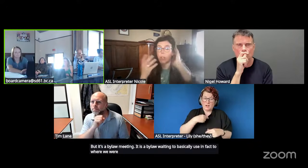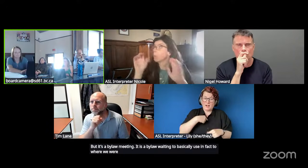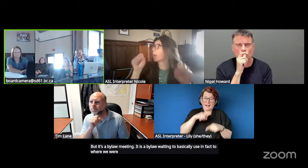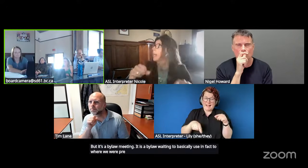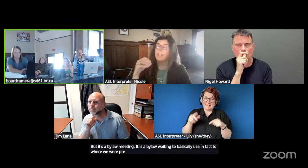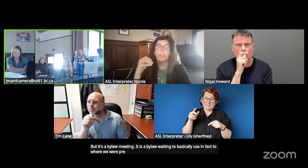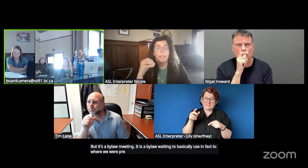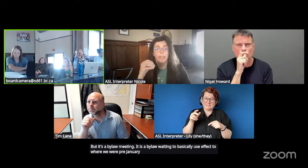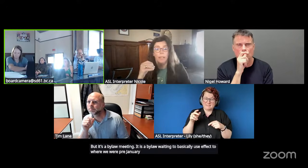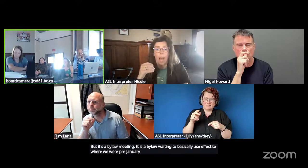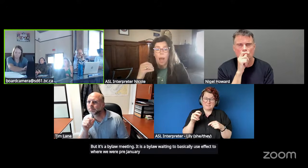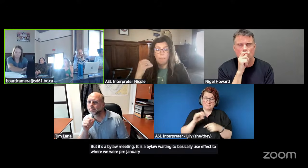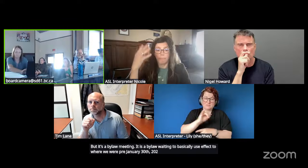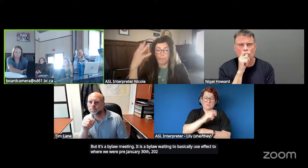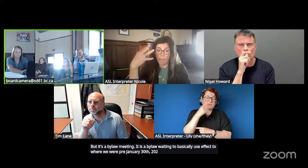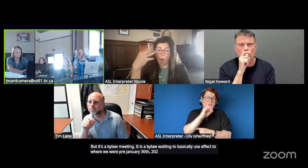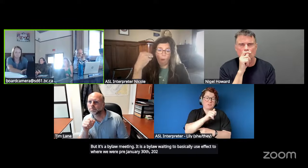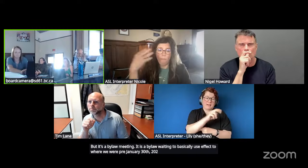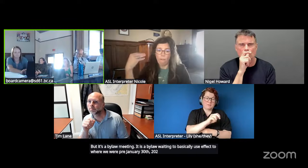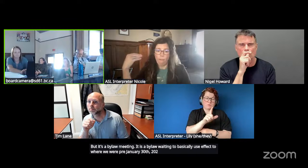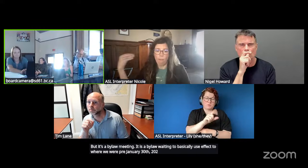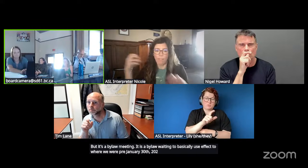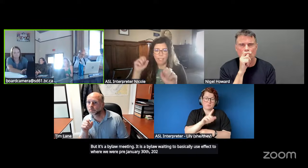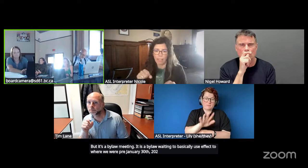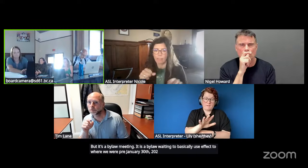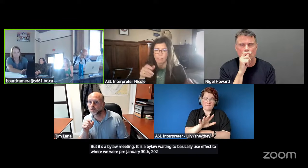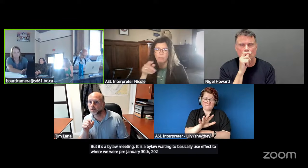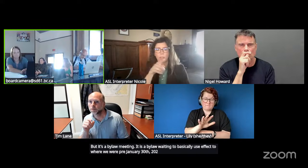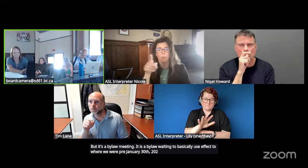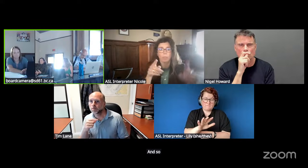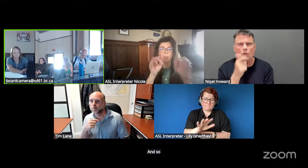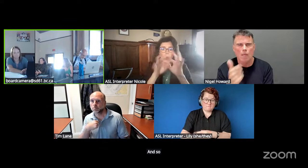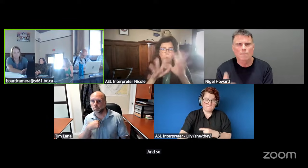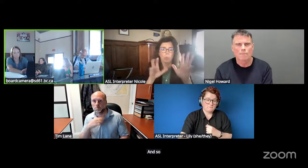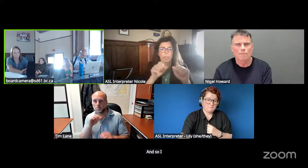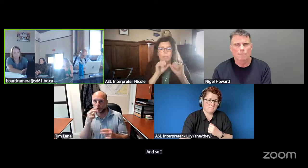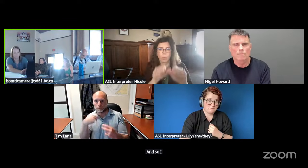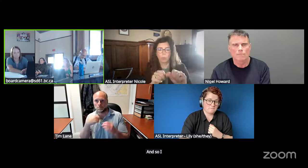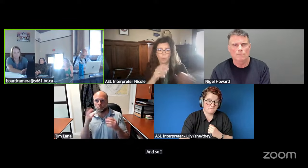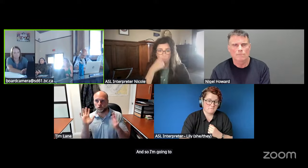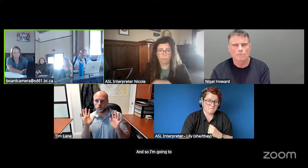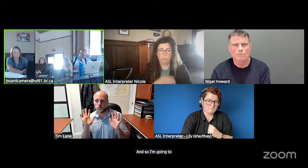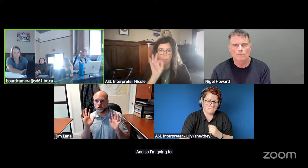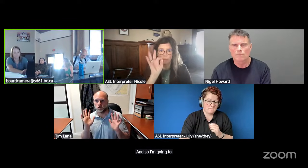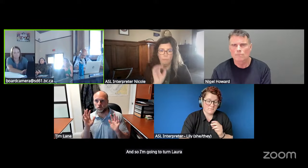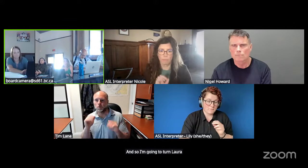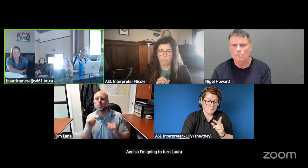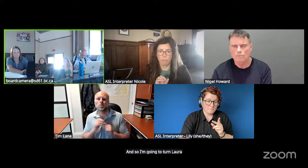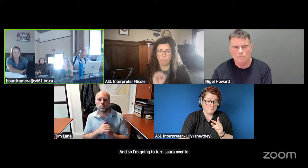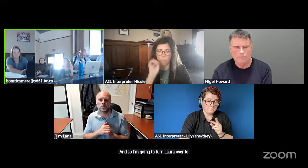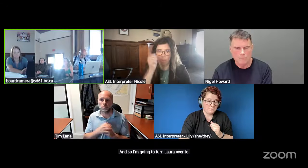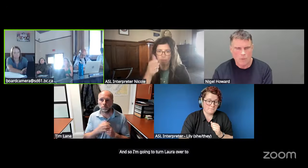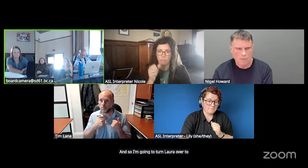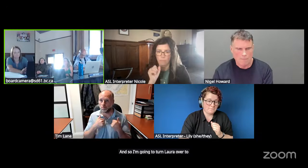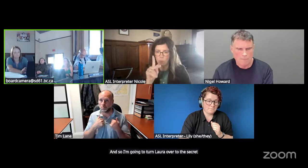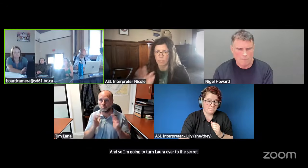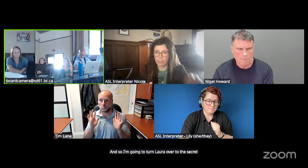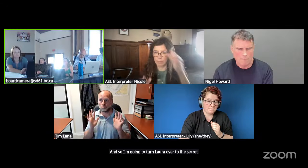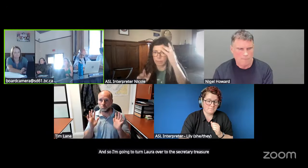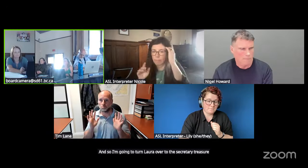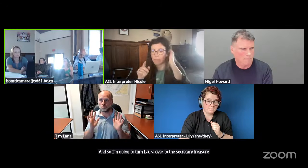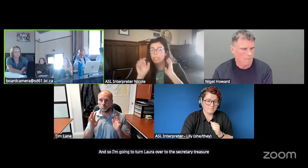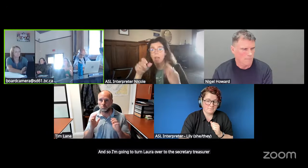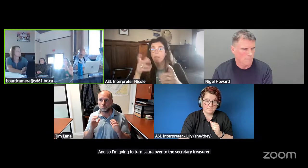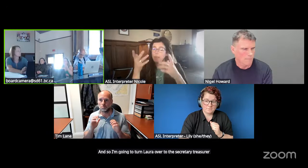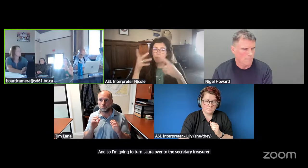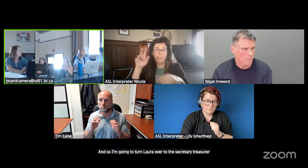pre-January 30th, 2025. And so I'm going to turn the floor over to the Secretary Treasurer to walk